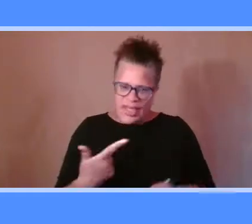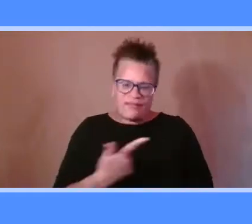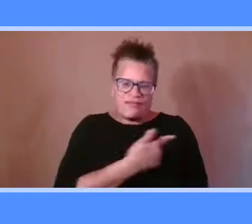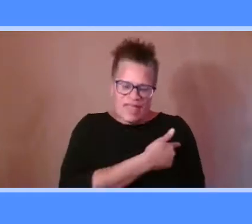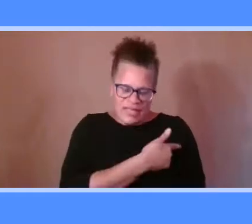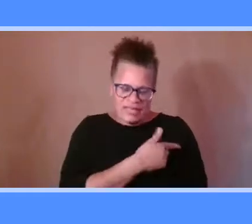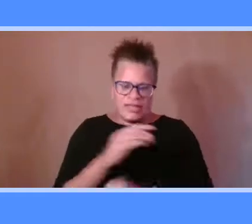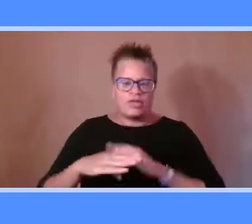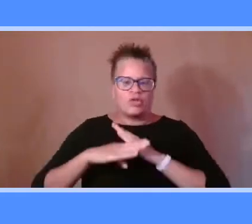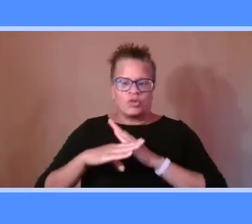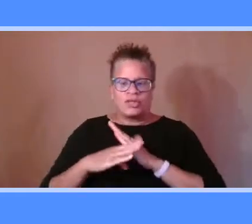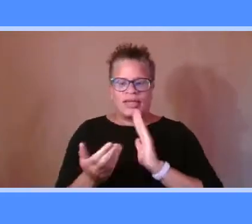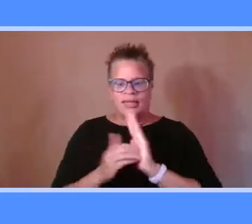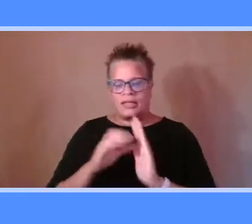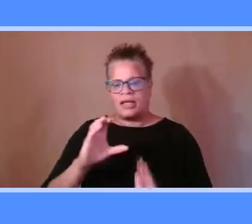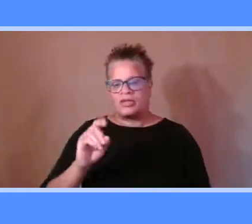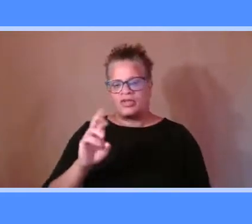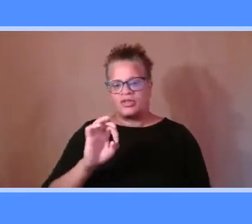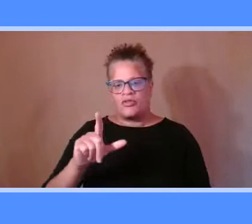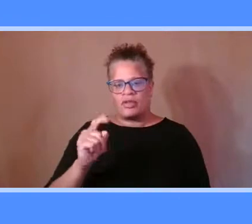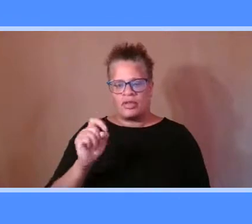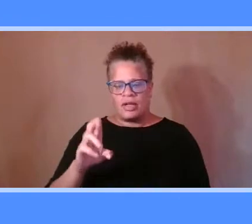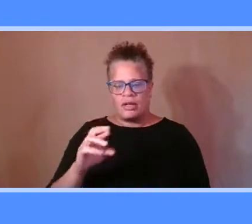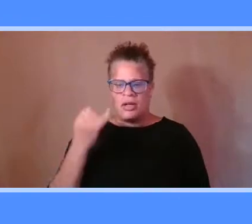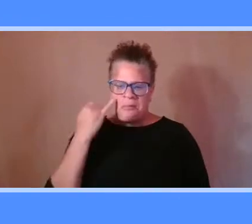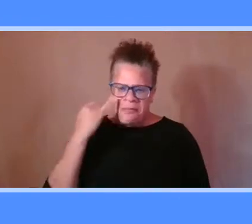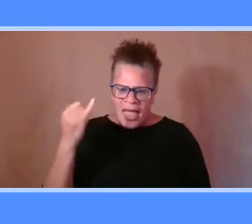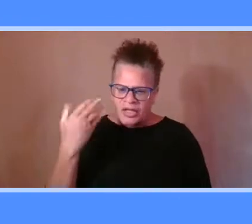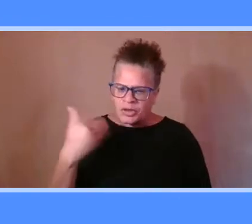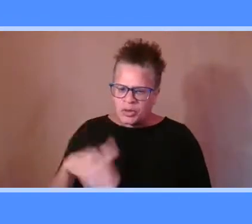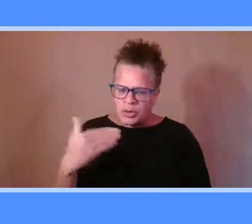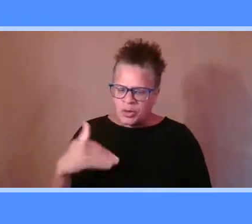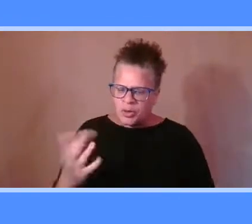against cervical cancer. Imagine that, a vaccine against cancer.